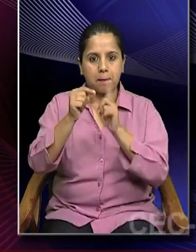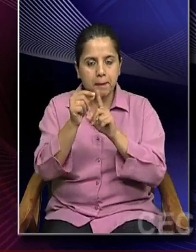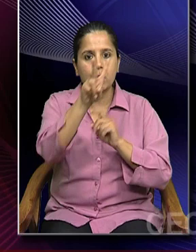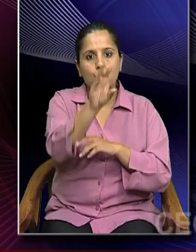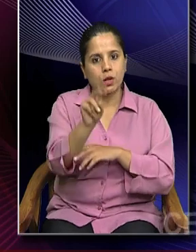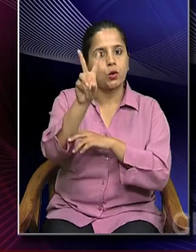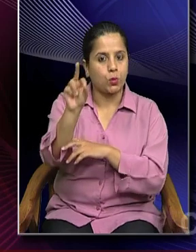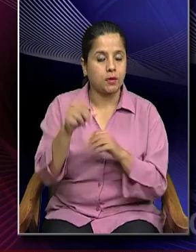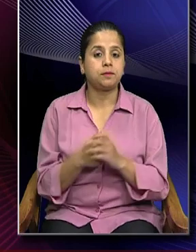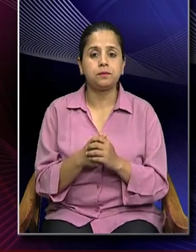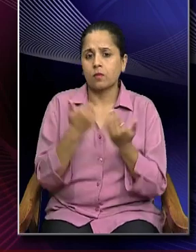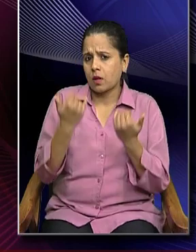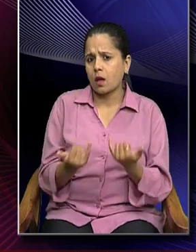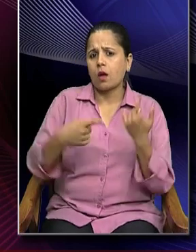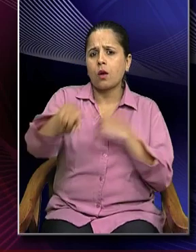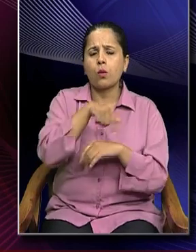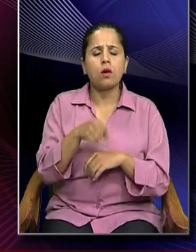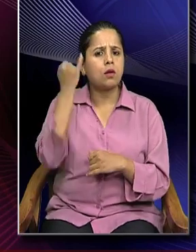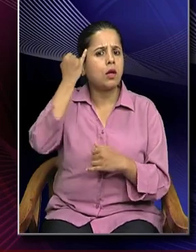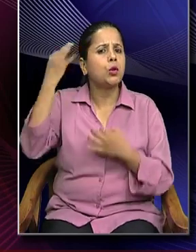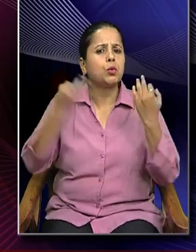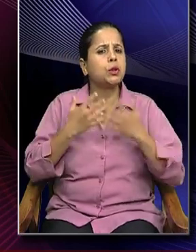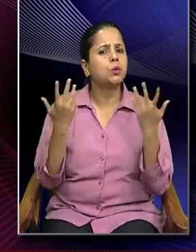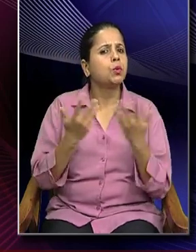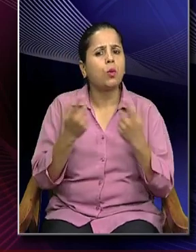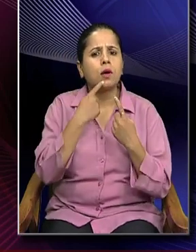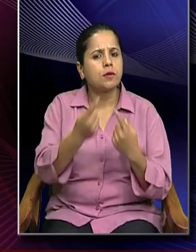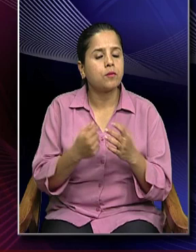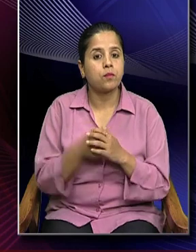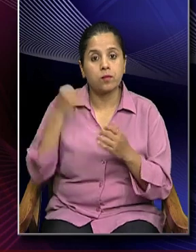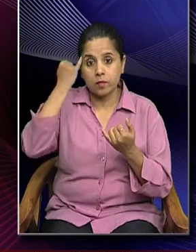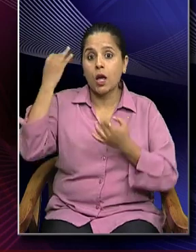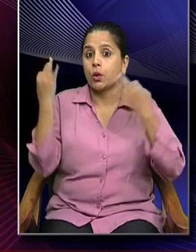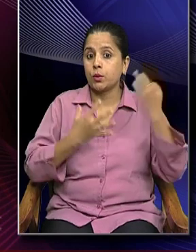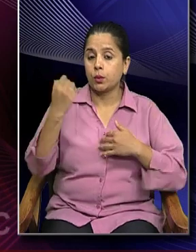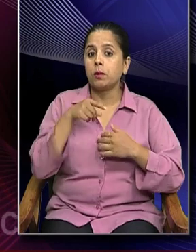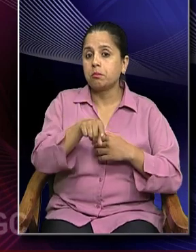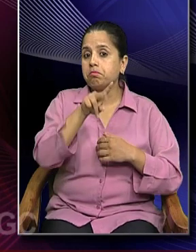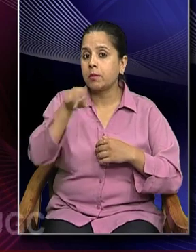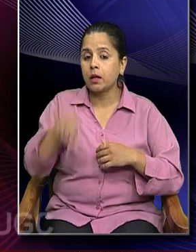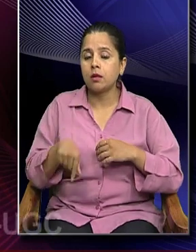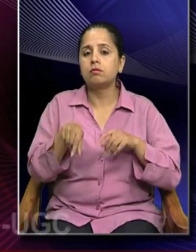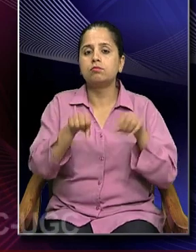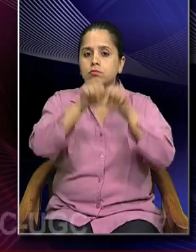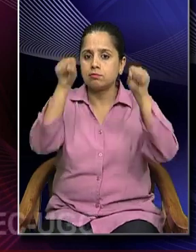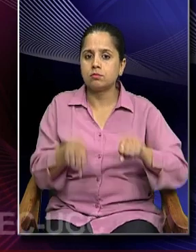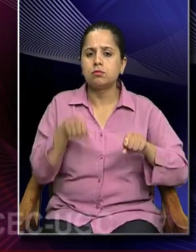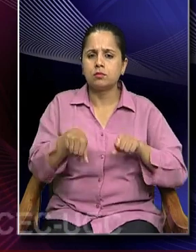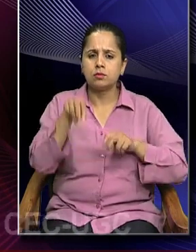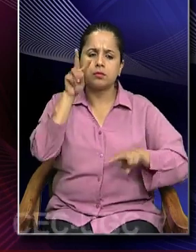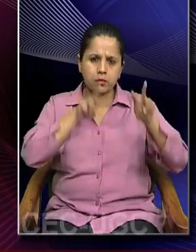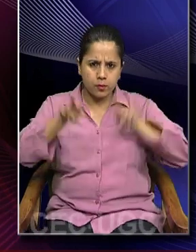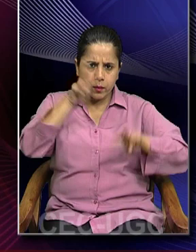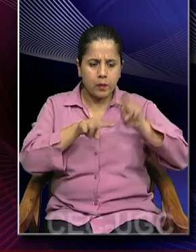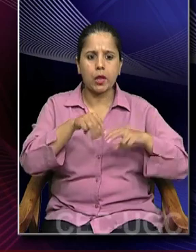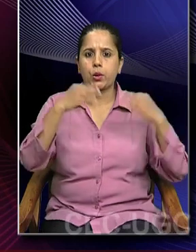concerned. Now, what is innovative assessment? Innovative assessment systematically evaluates the